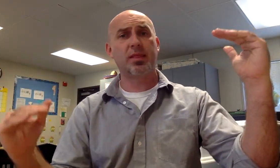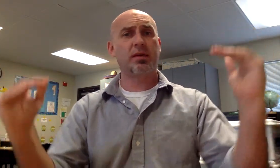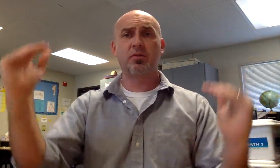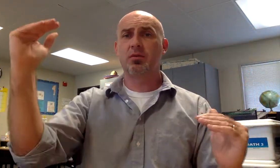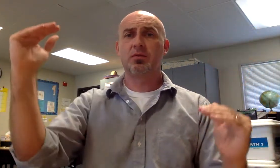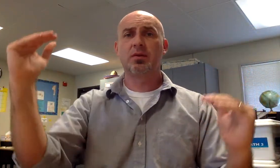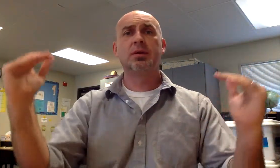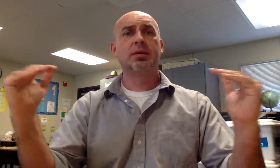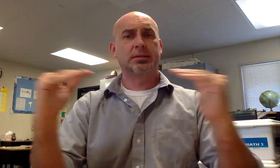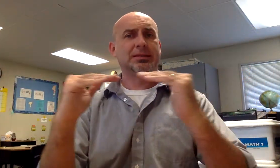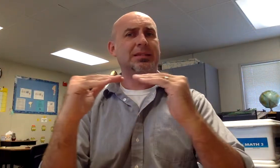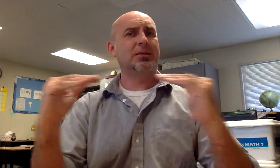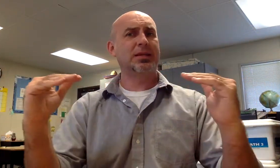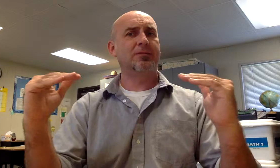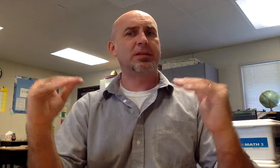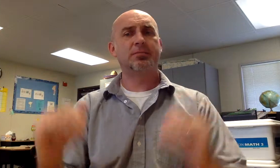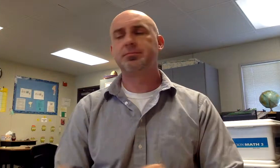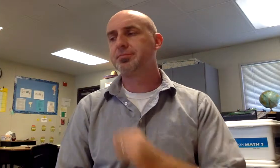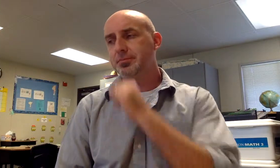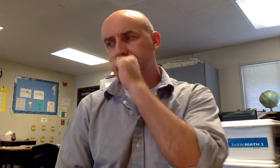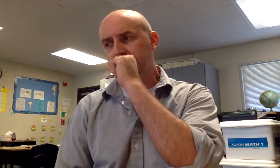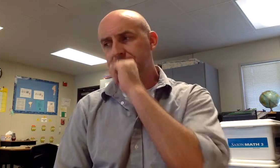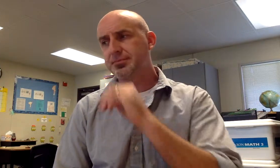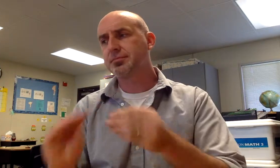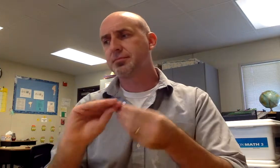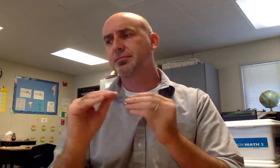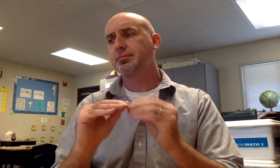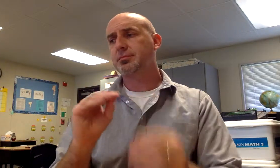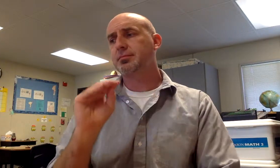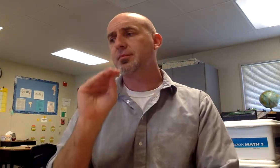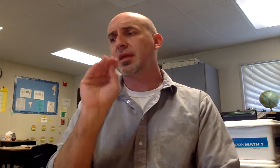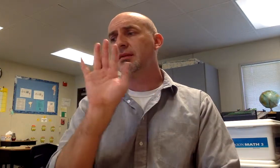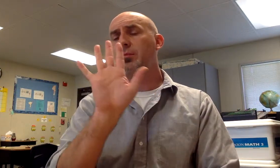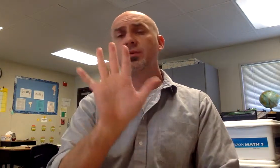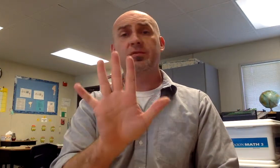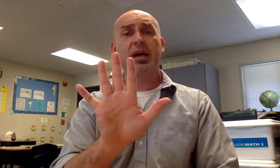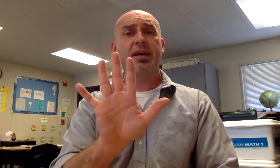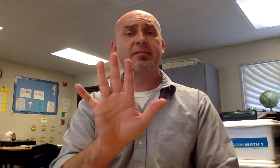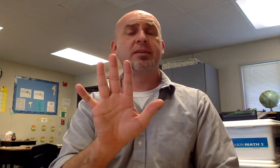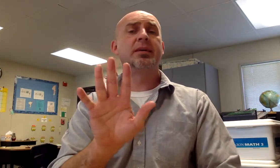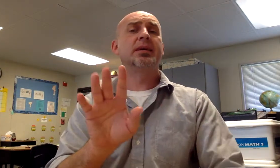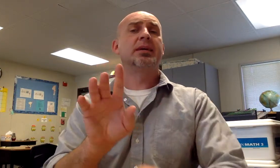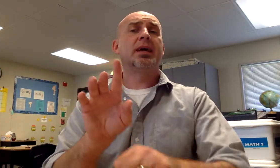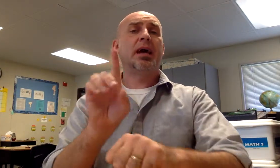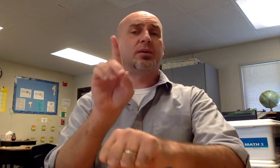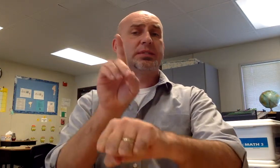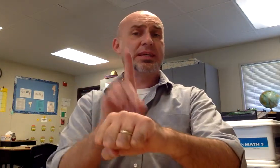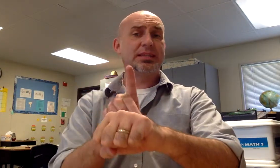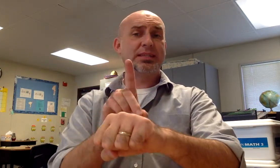the other. They're even. Number 5. I always sign